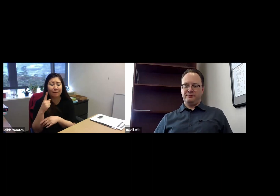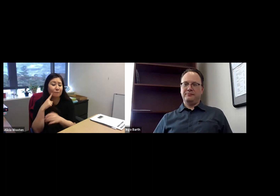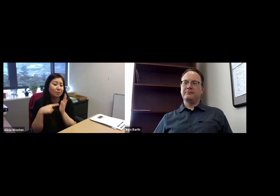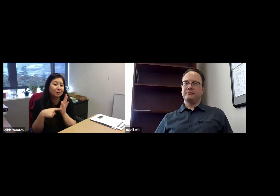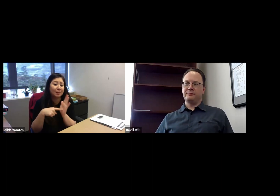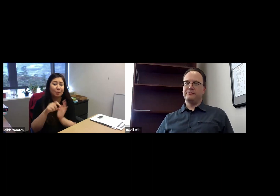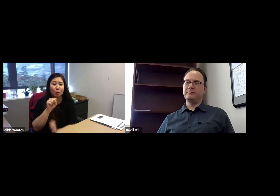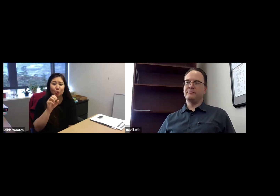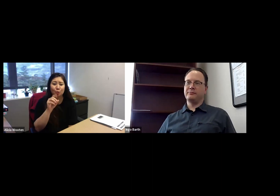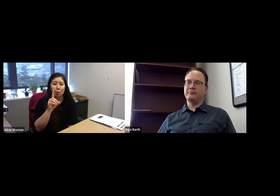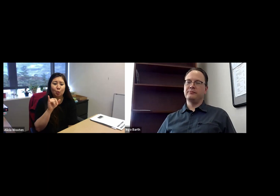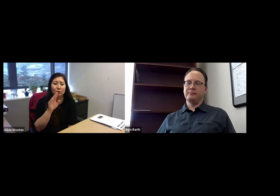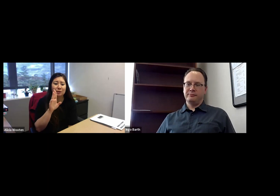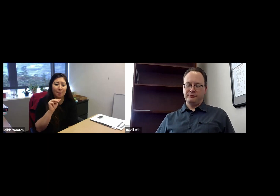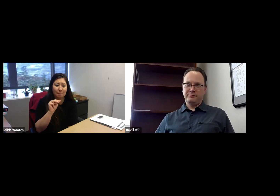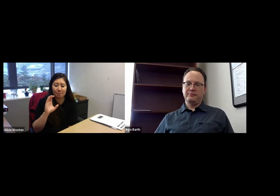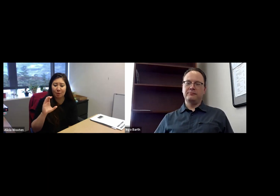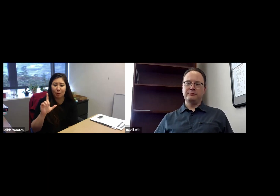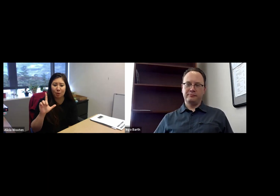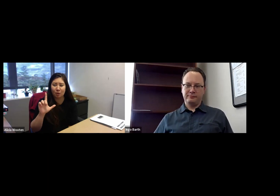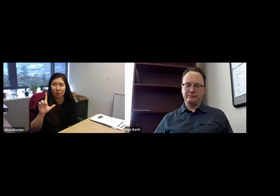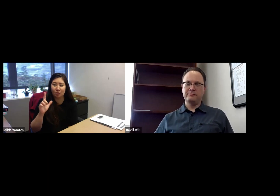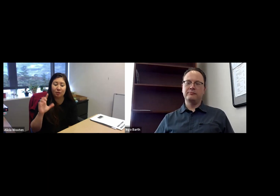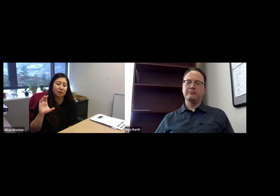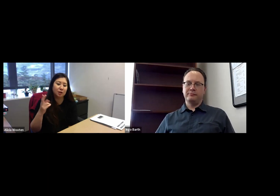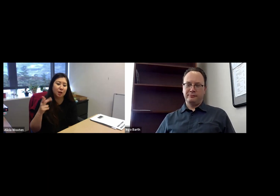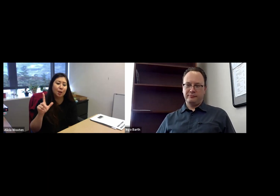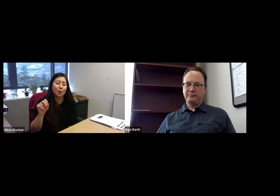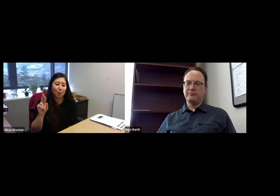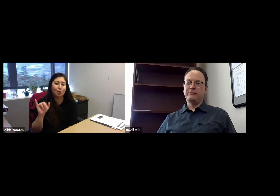from Audrey. How do you sign compound?